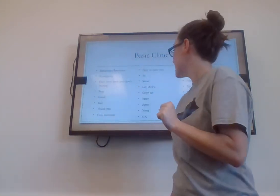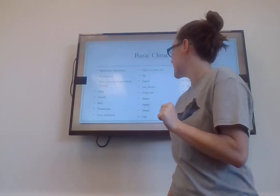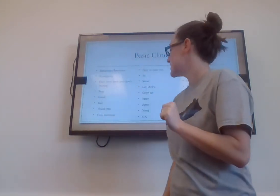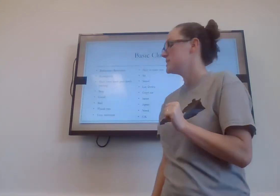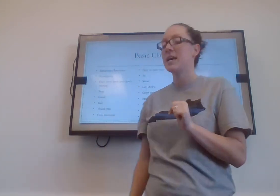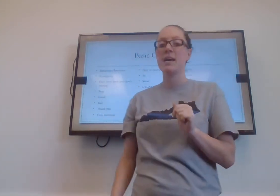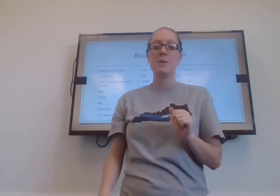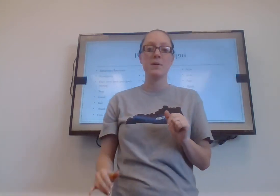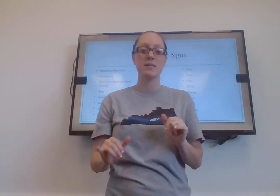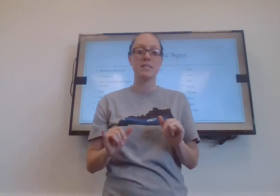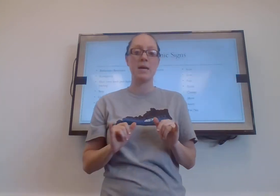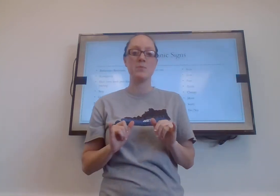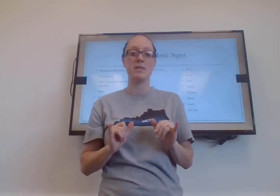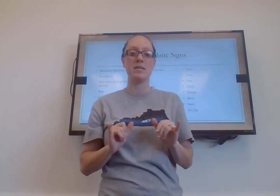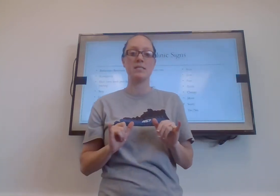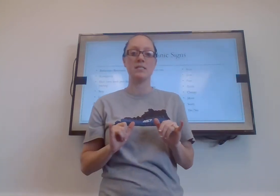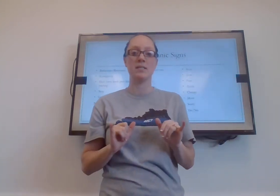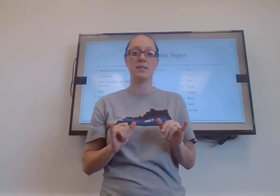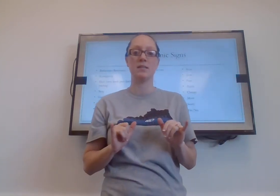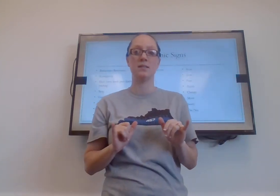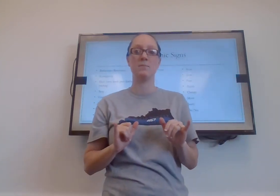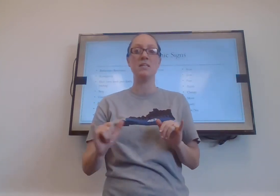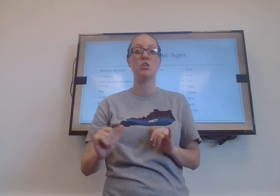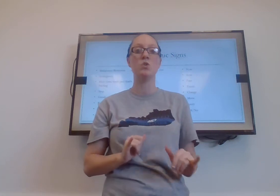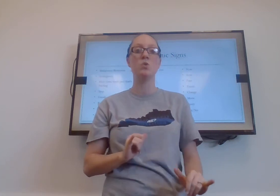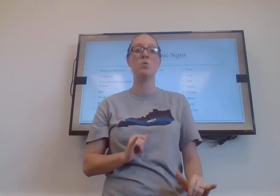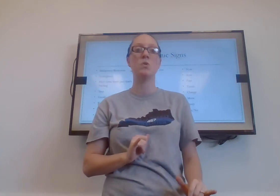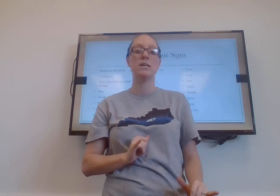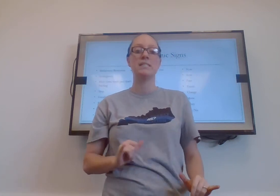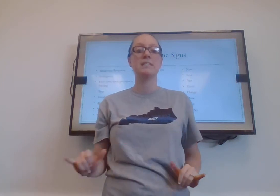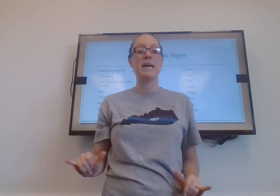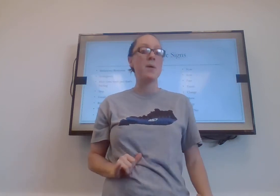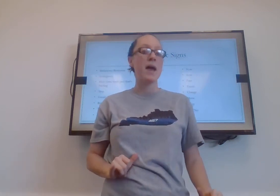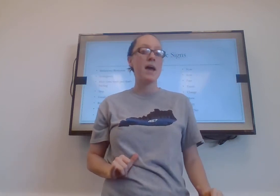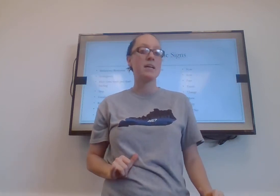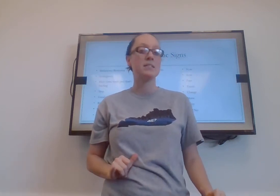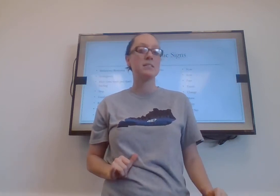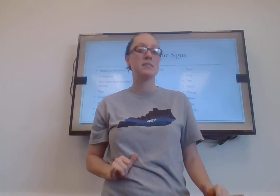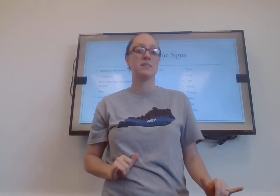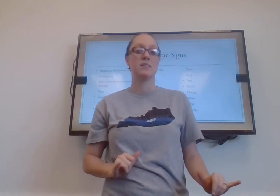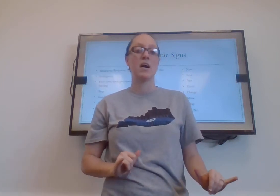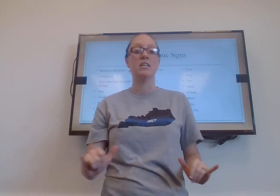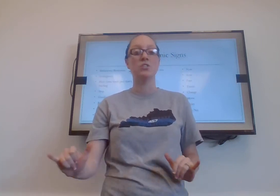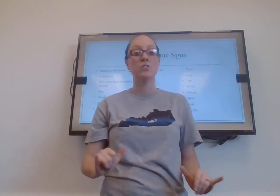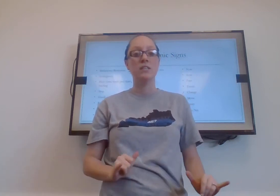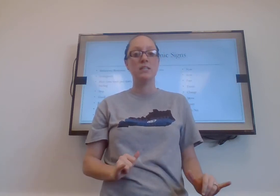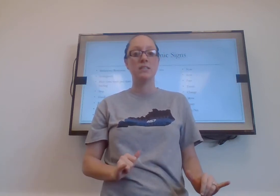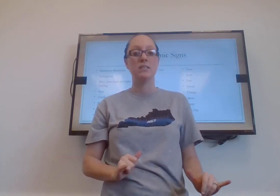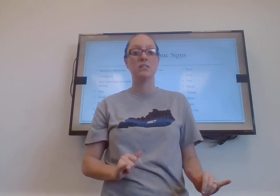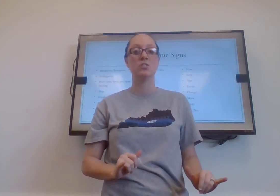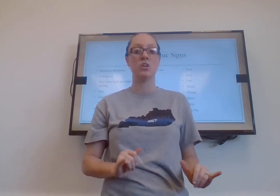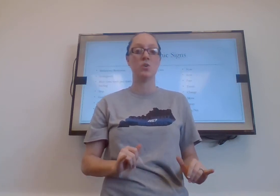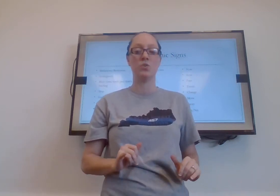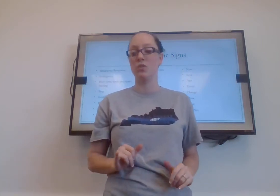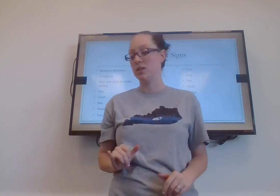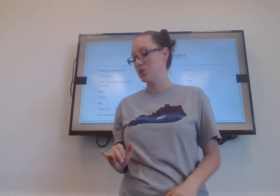action. Same means me too, same as, I agree, so you can do